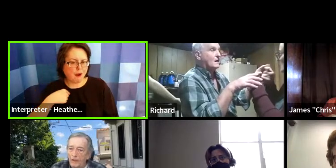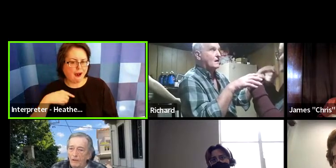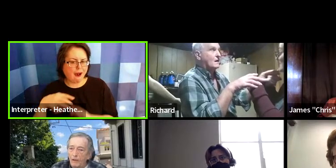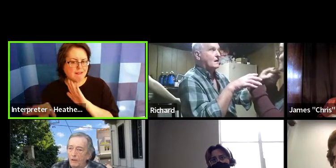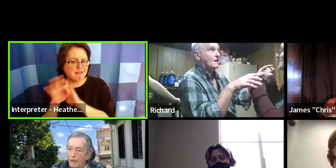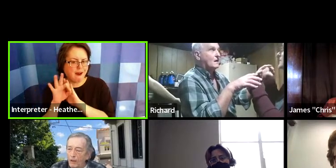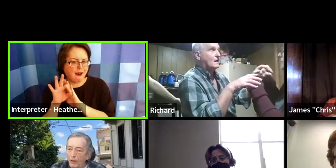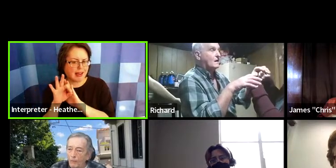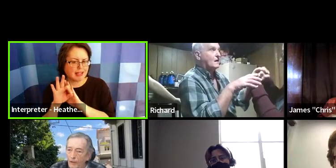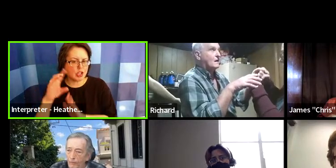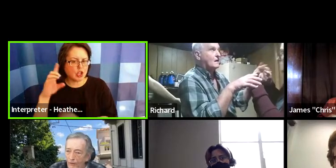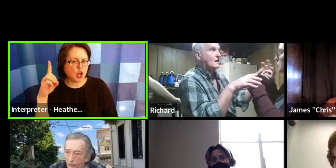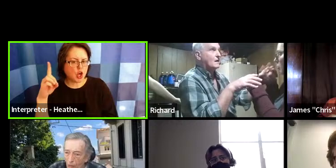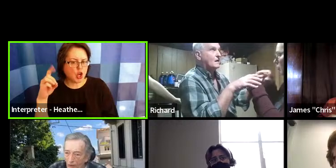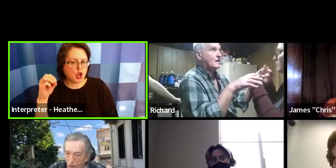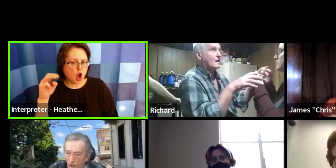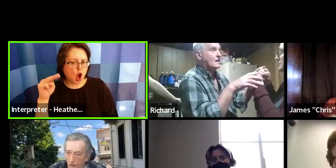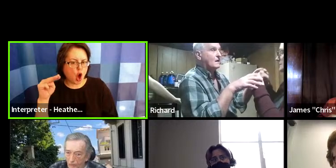DOMI's